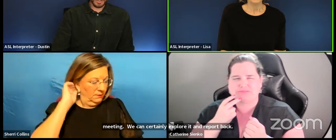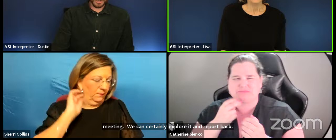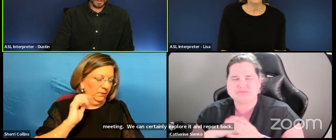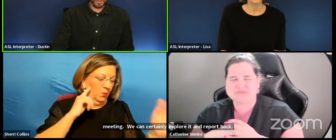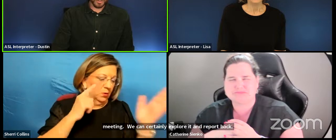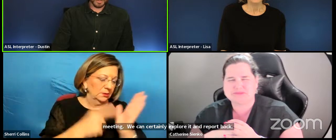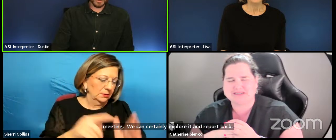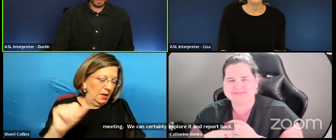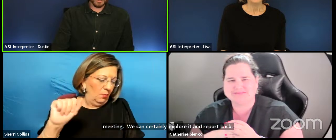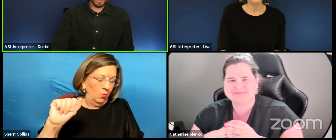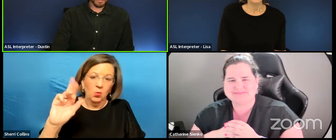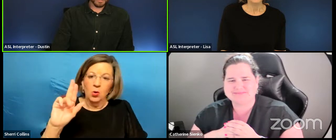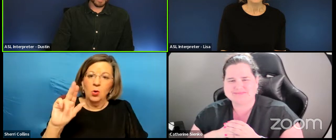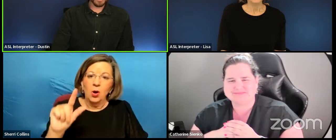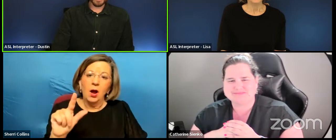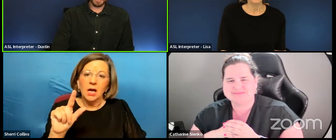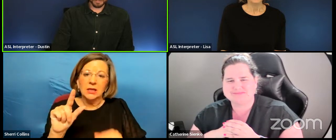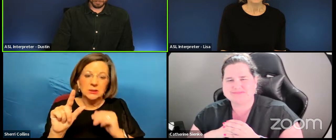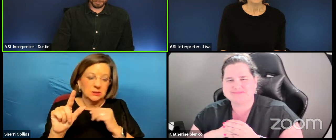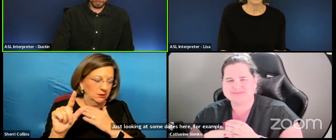I'm going to give Sherry a moment.